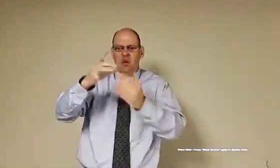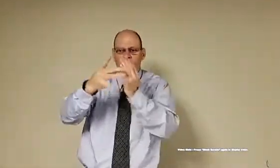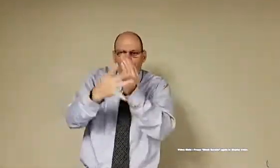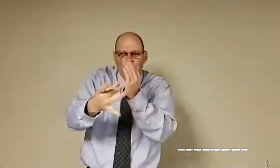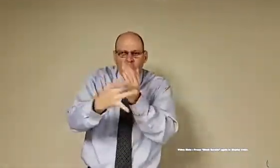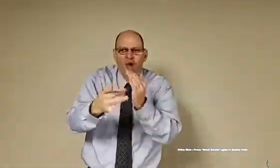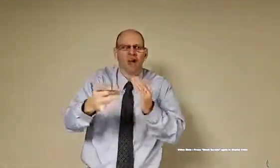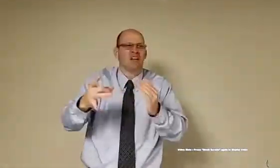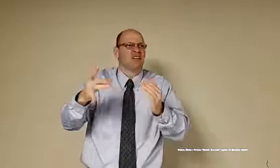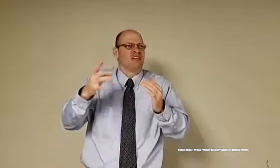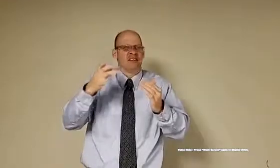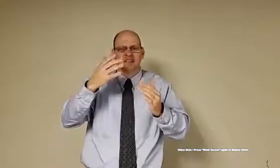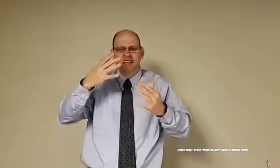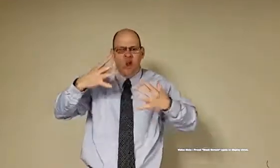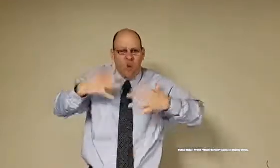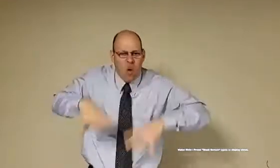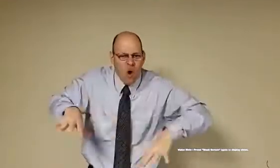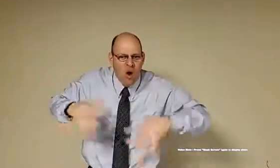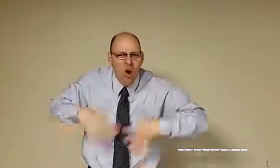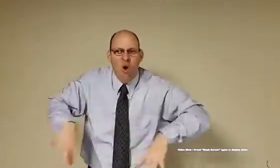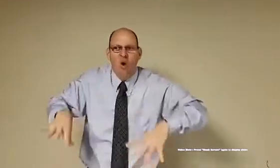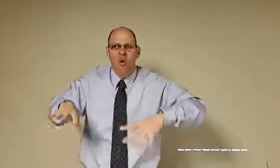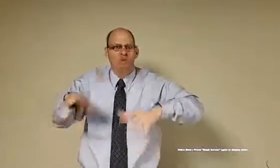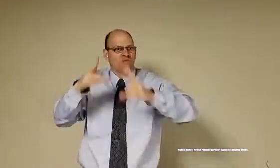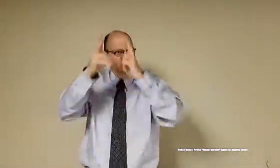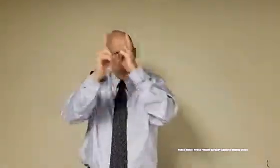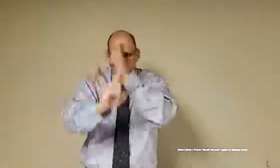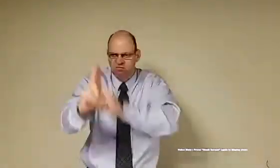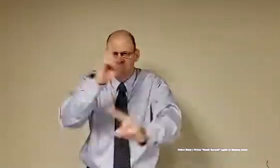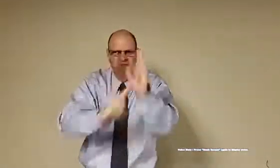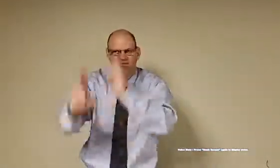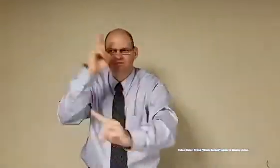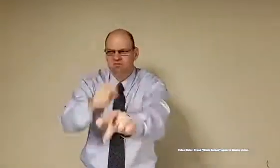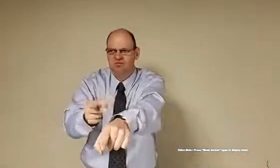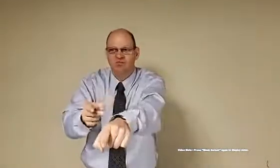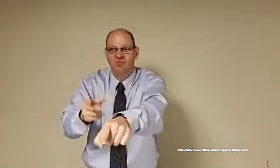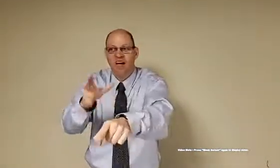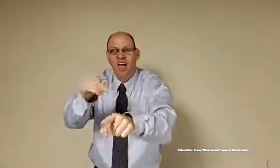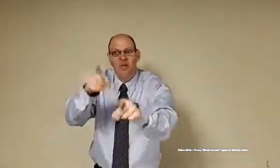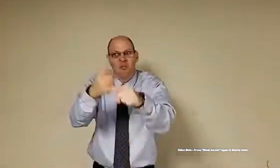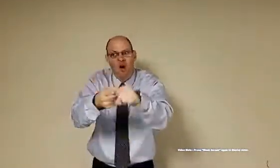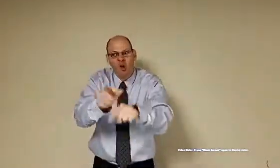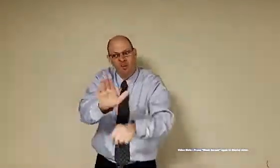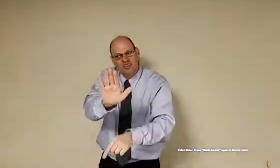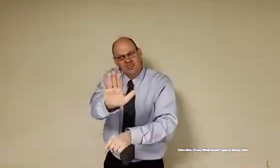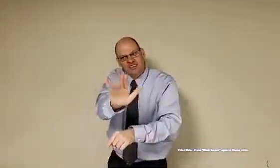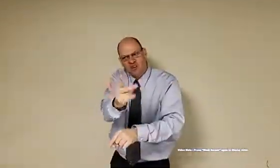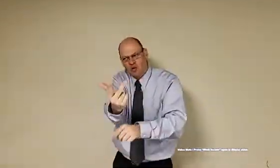He commanded that provisions would be given to Daniel and honor